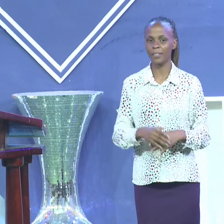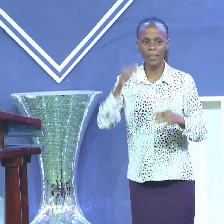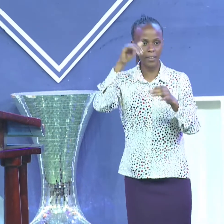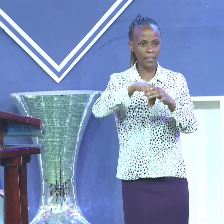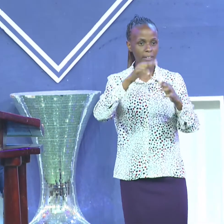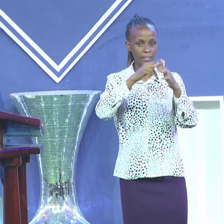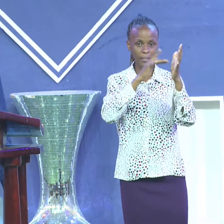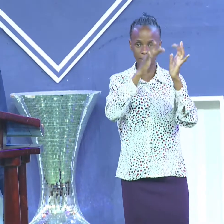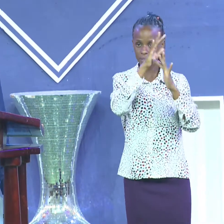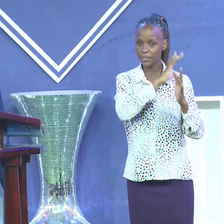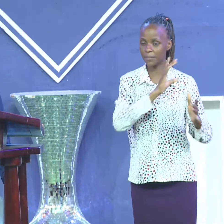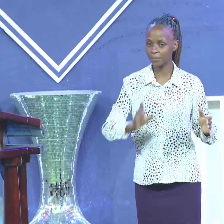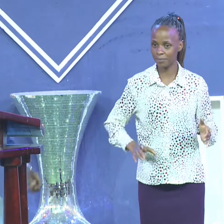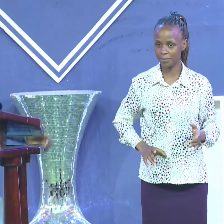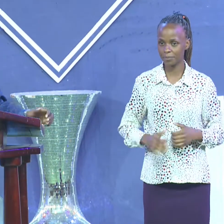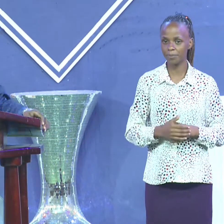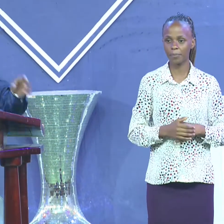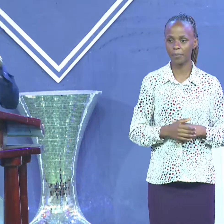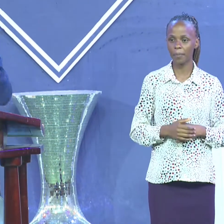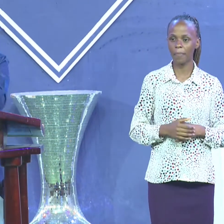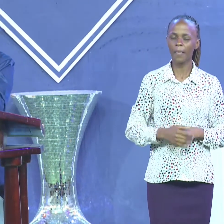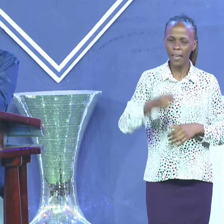In the name of our Lord Jesus.